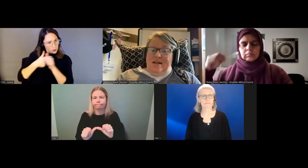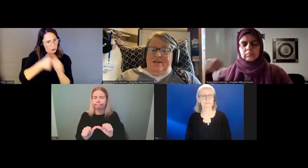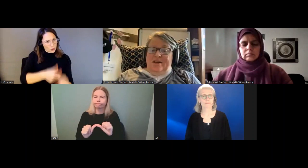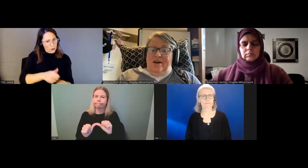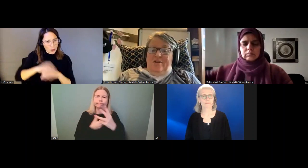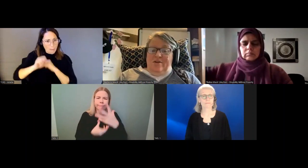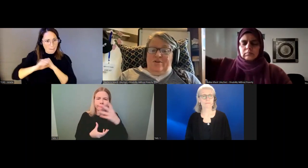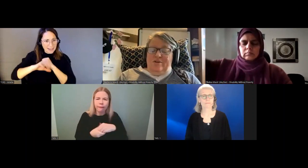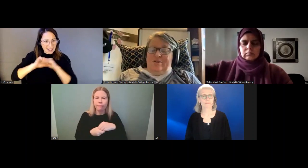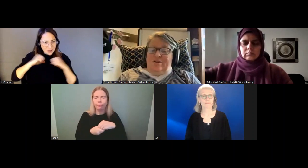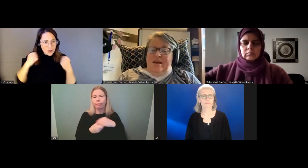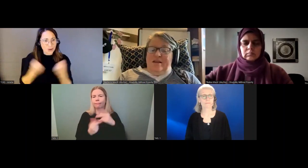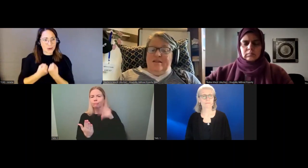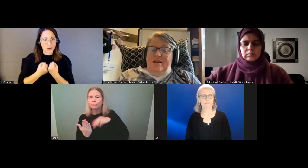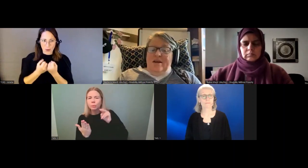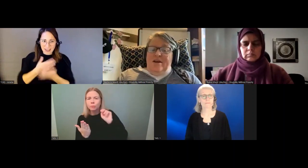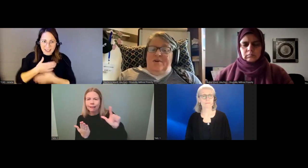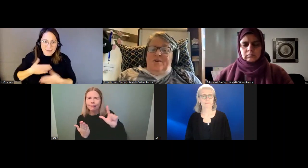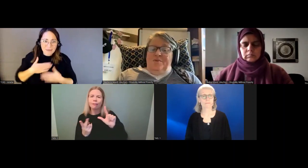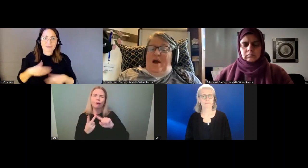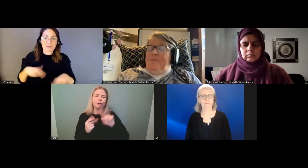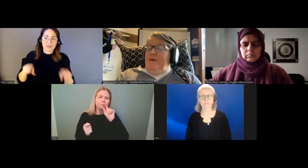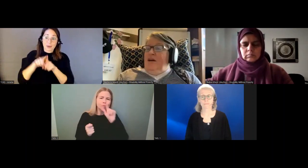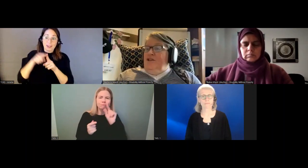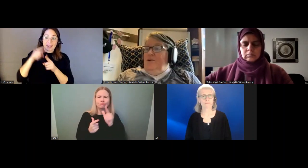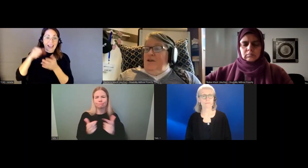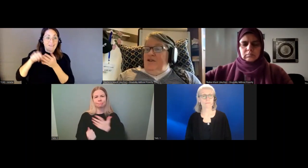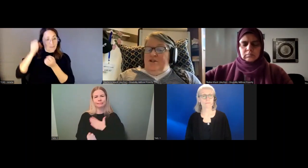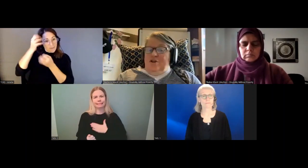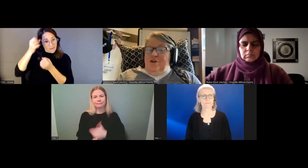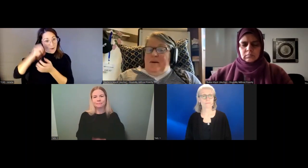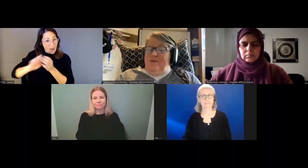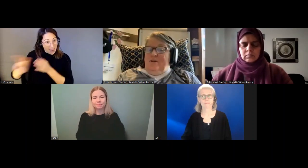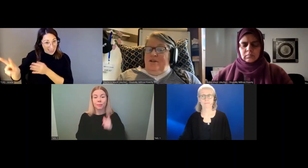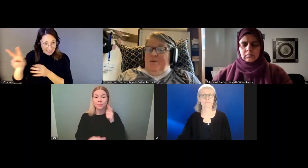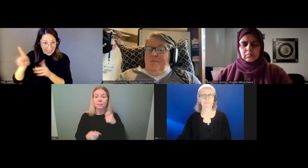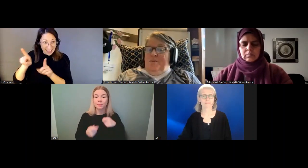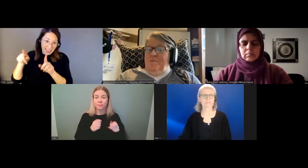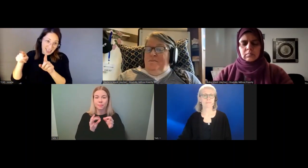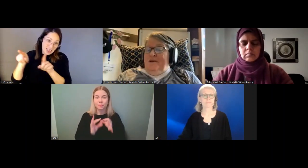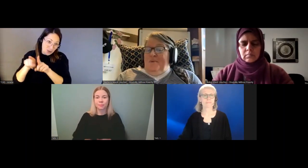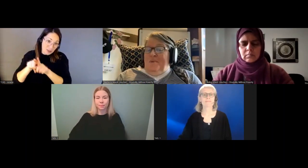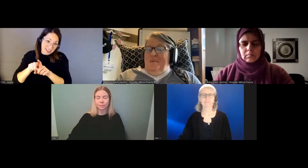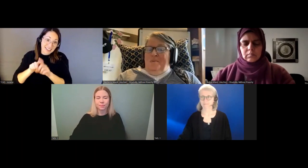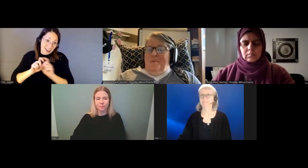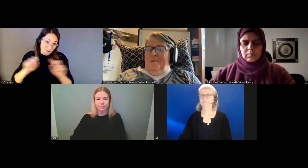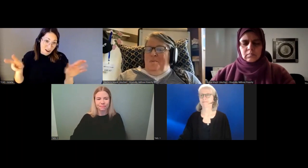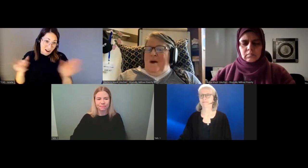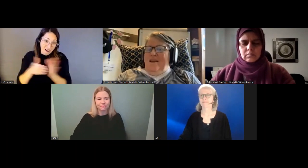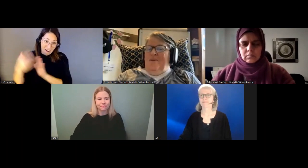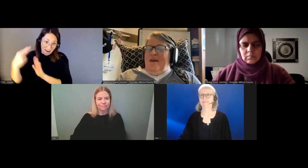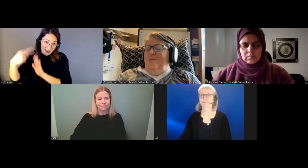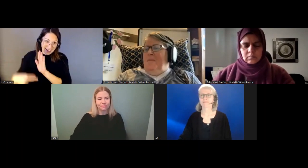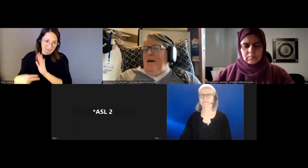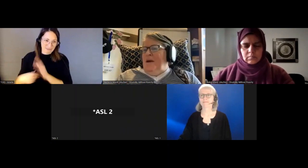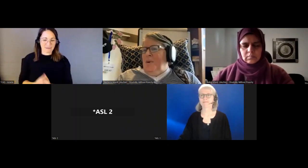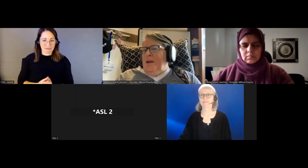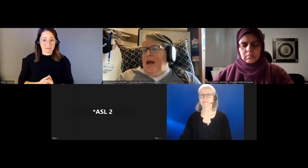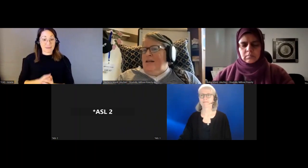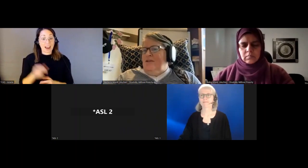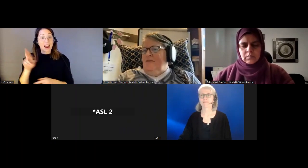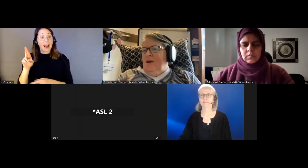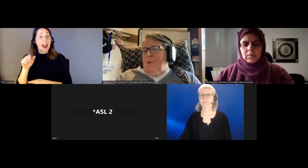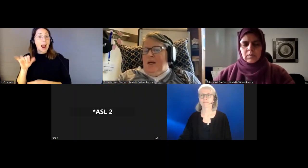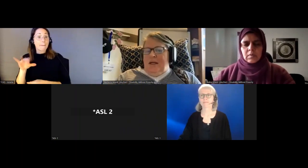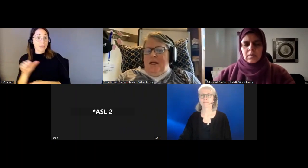our newsletter and those sorts of things. Rabia, do you want to just talk about you know, where you think we might be